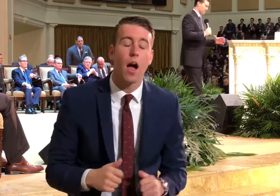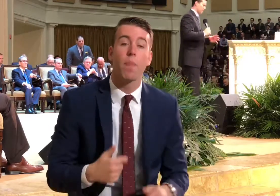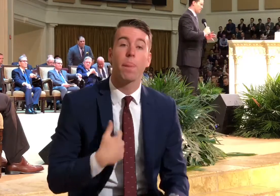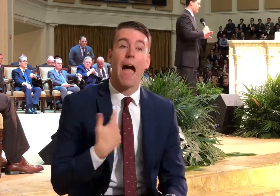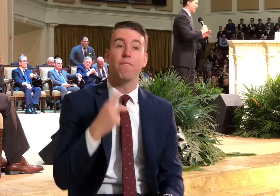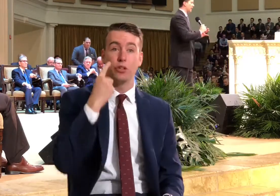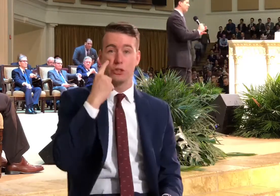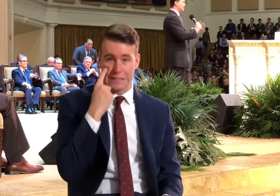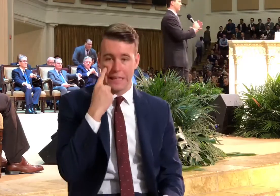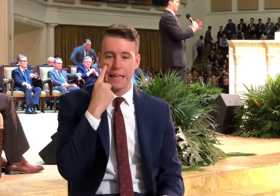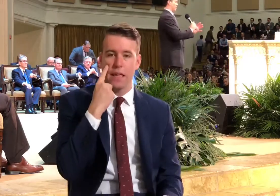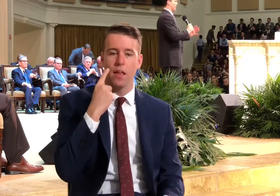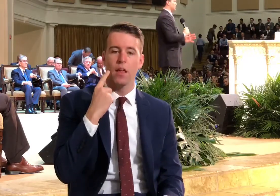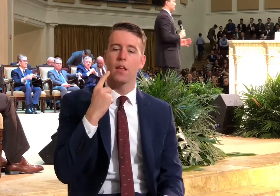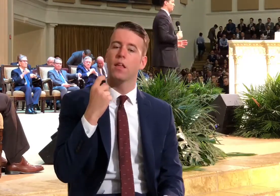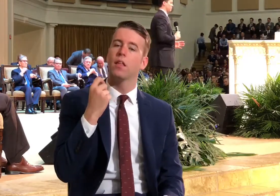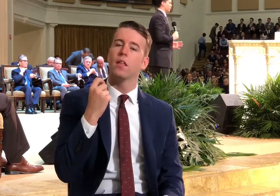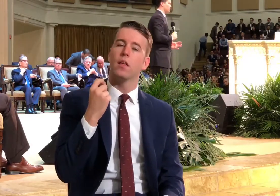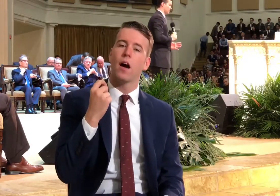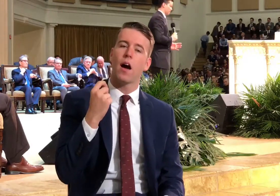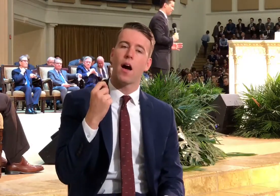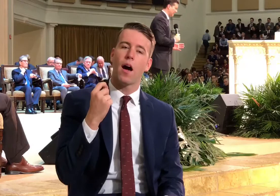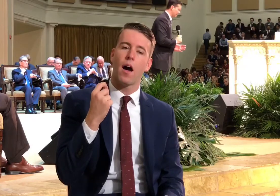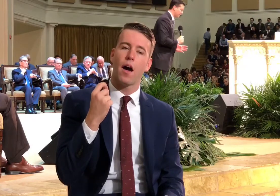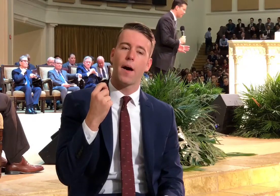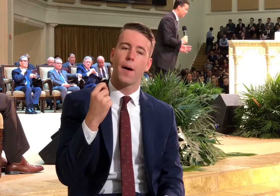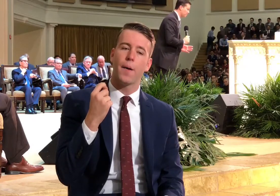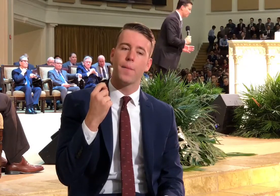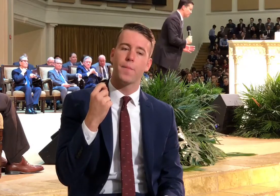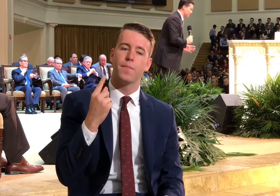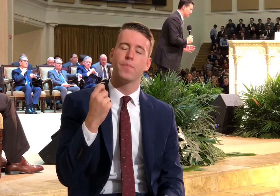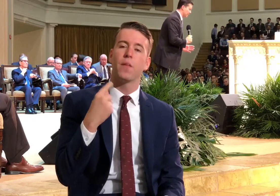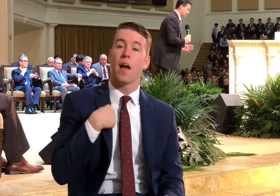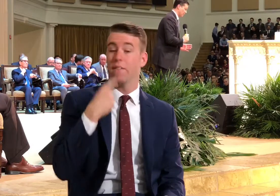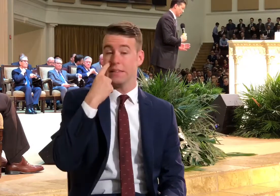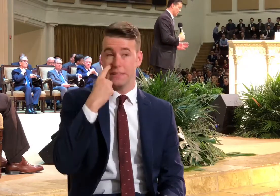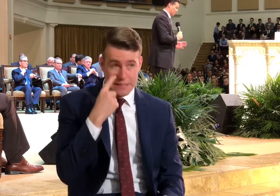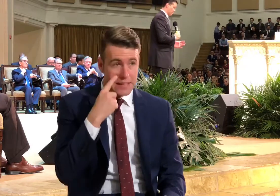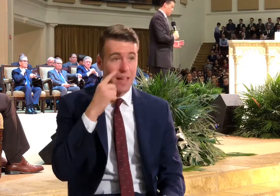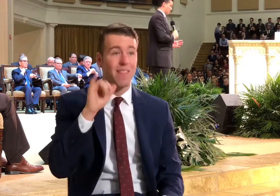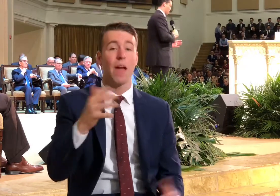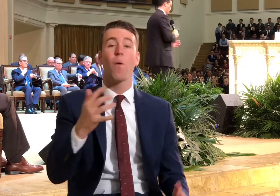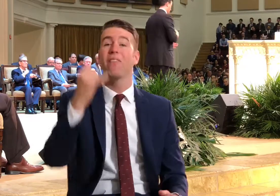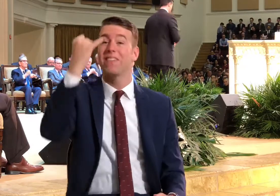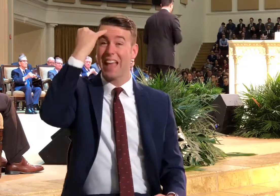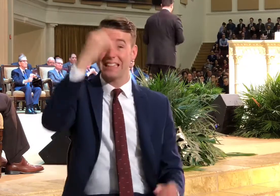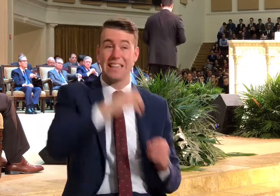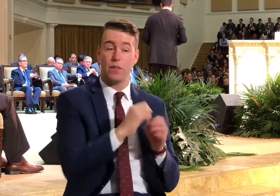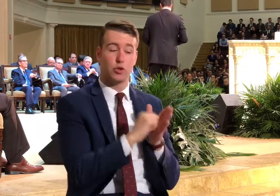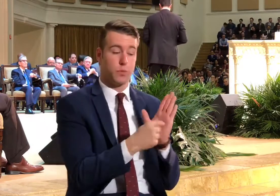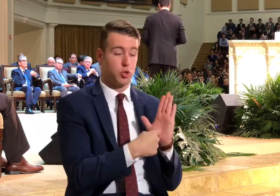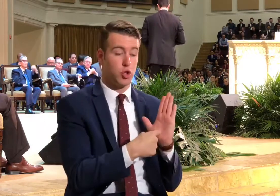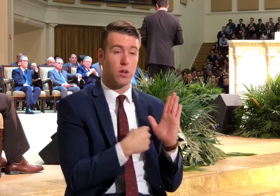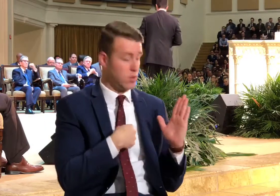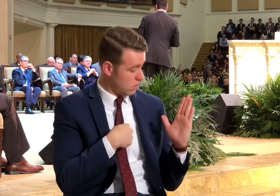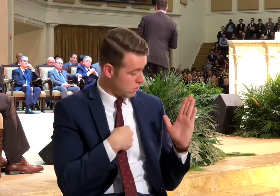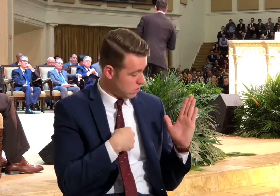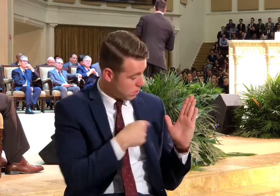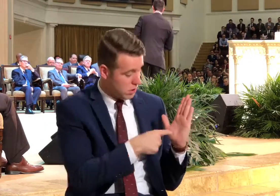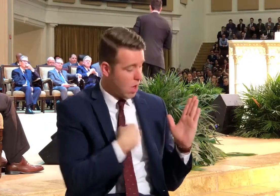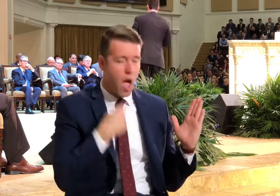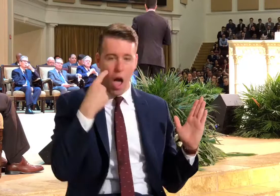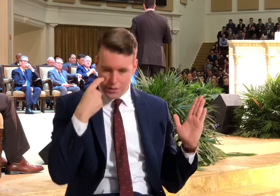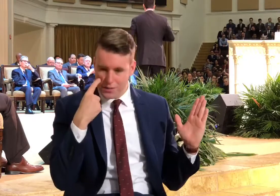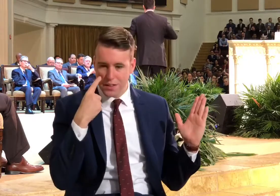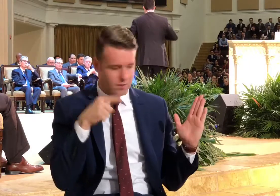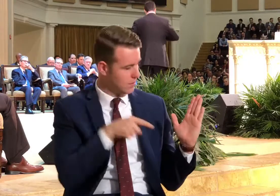I've seen it. The idea that is presented here in the scripture is that it can be one